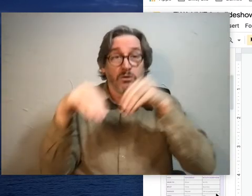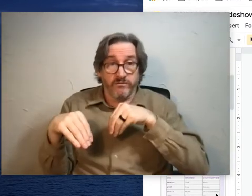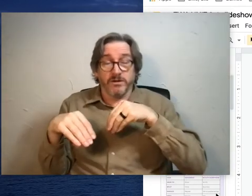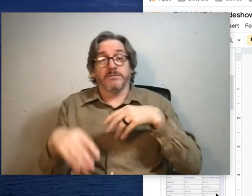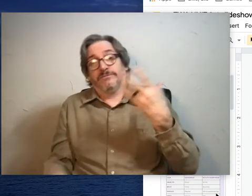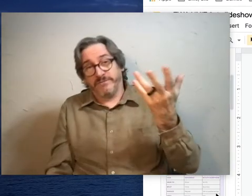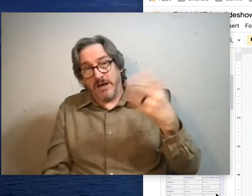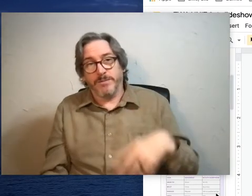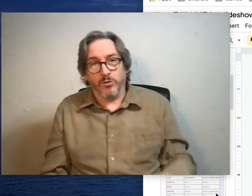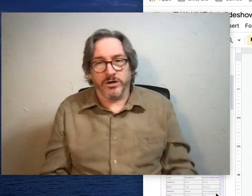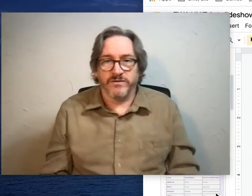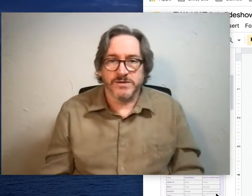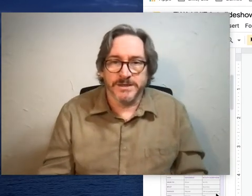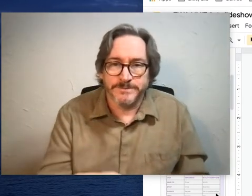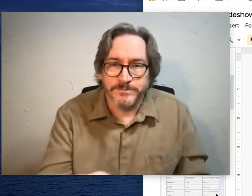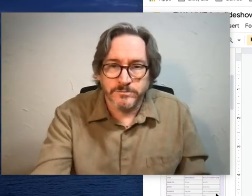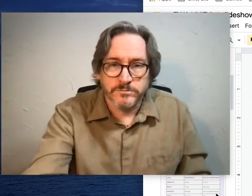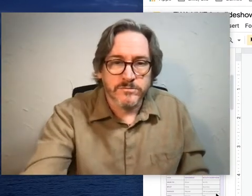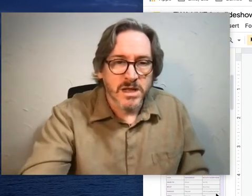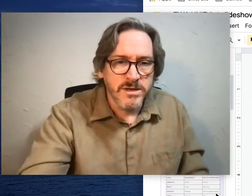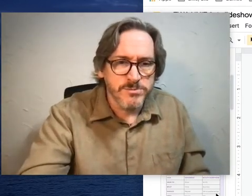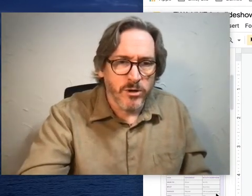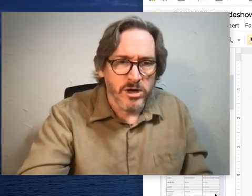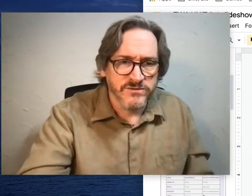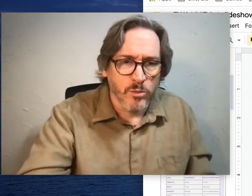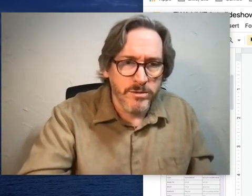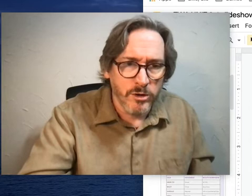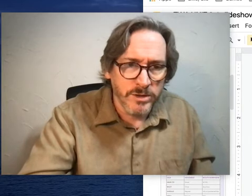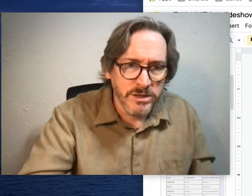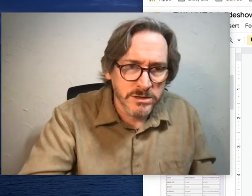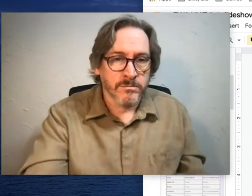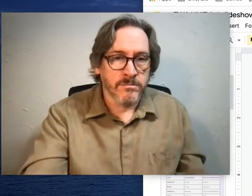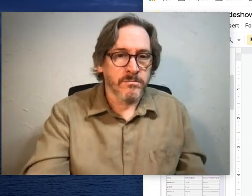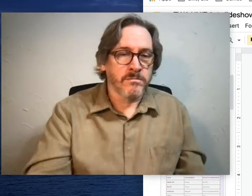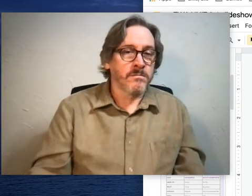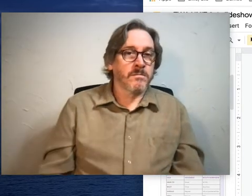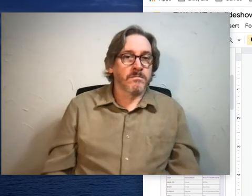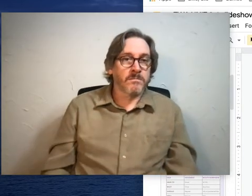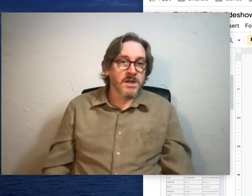moving, that would be more confusing. Let me just pause for one moment.